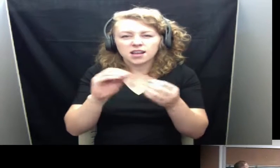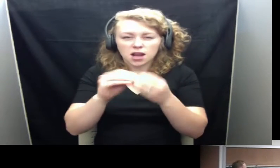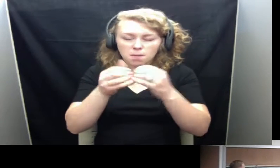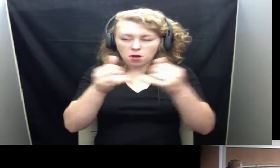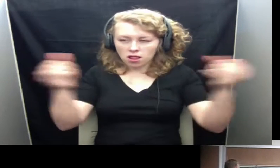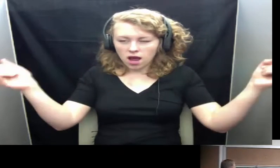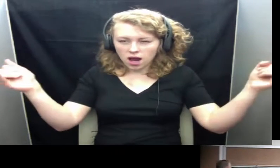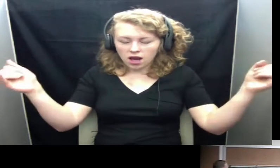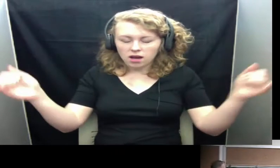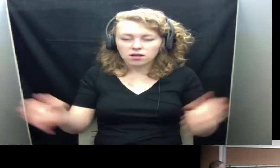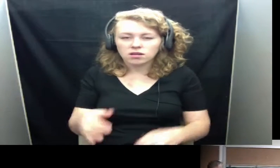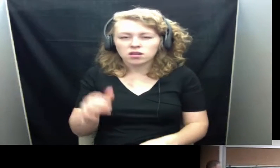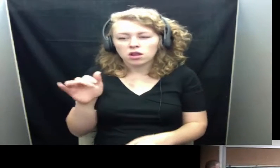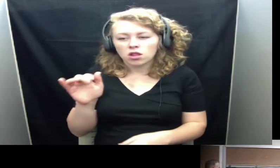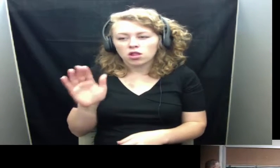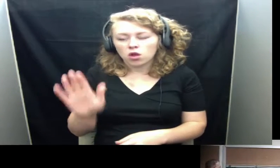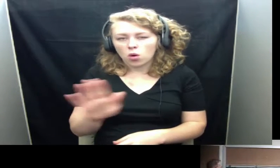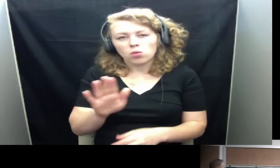Now,